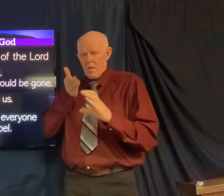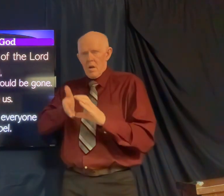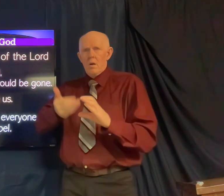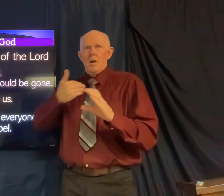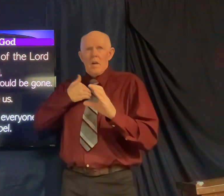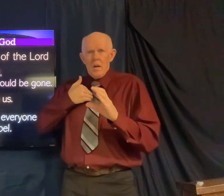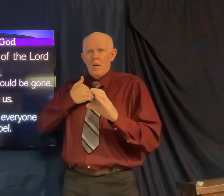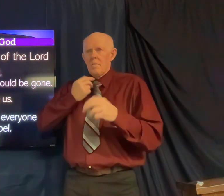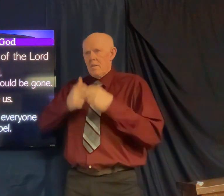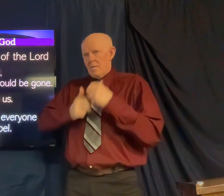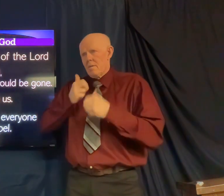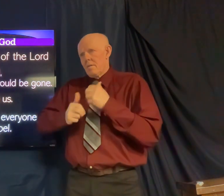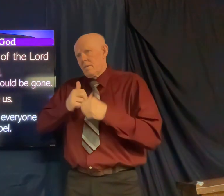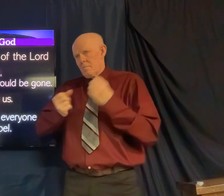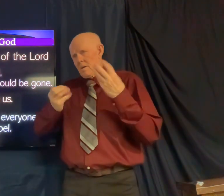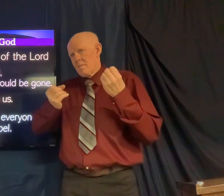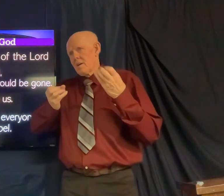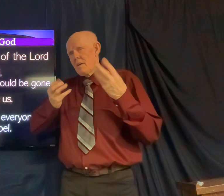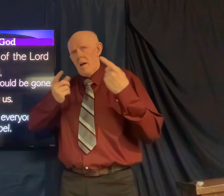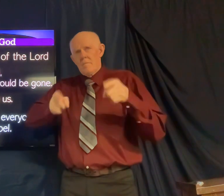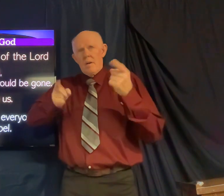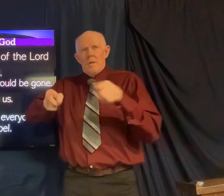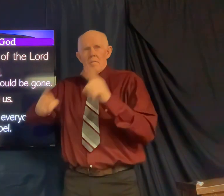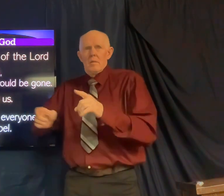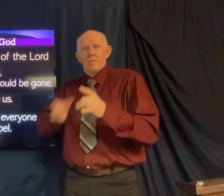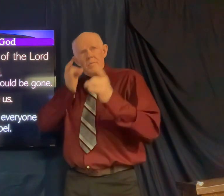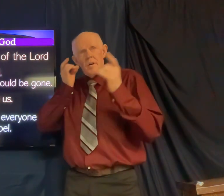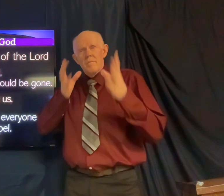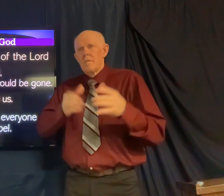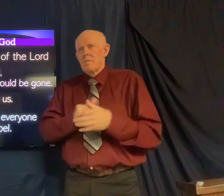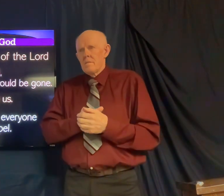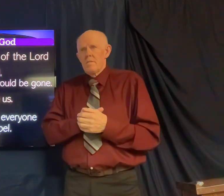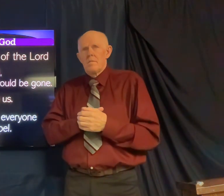He knows the world is there and we have problems. Many things happen.